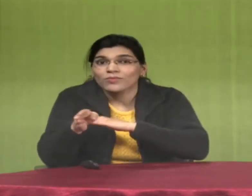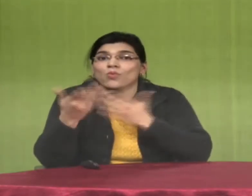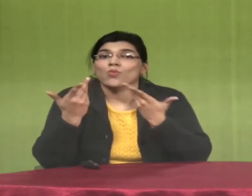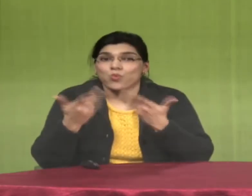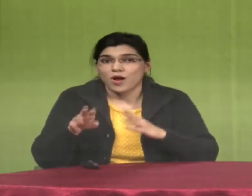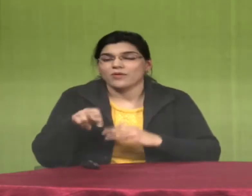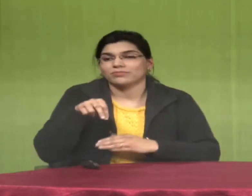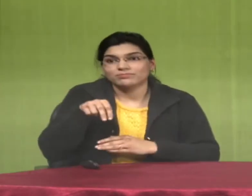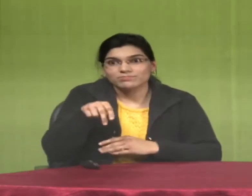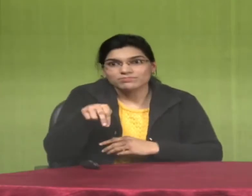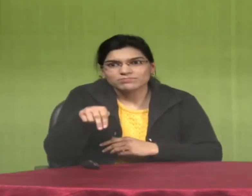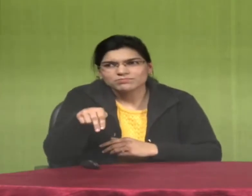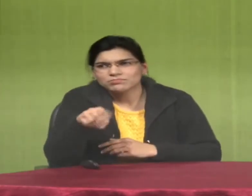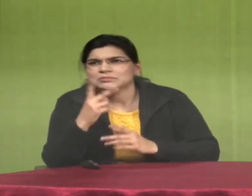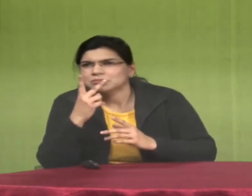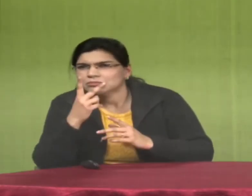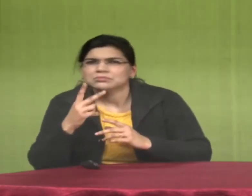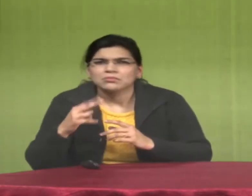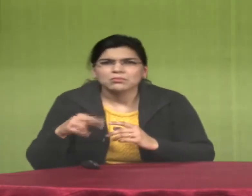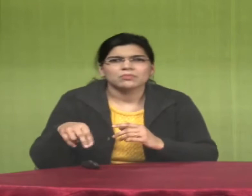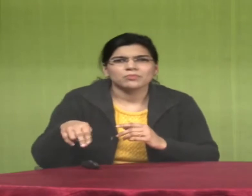where it was more grassy.